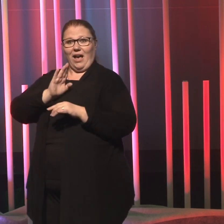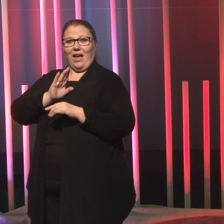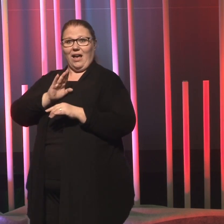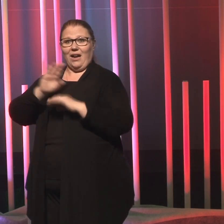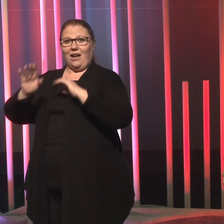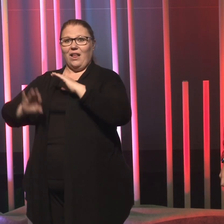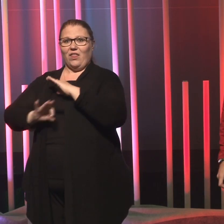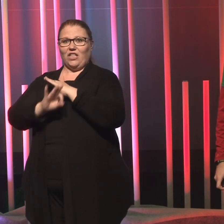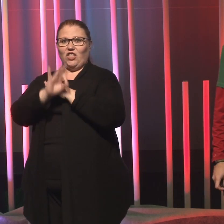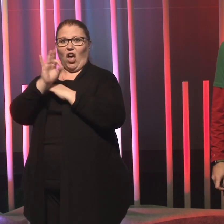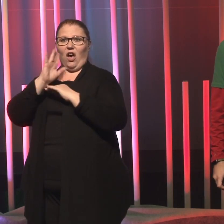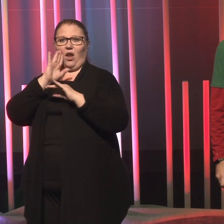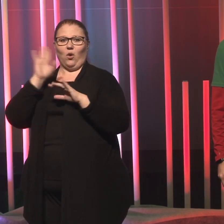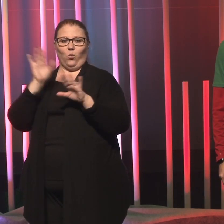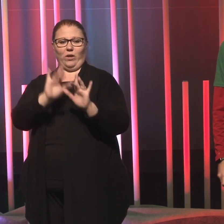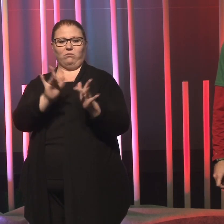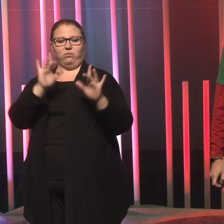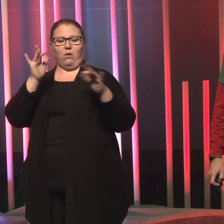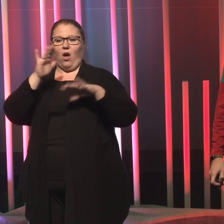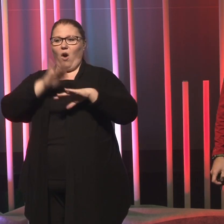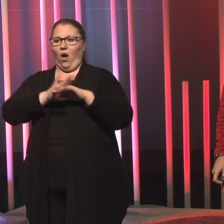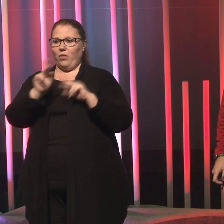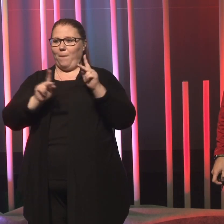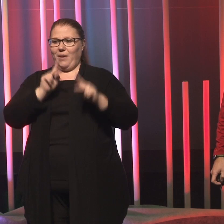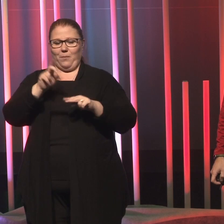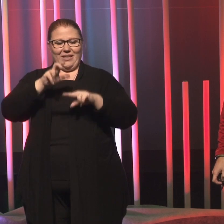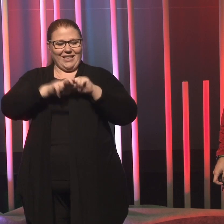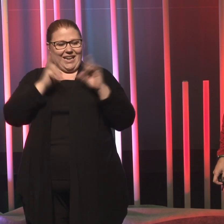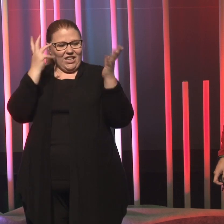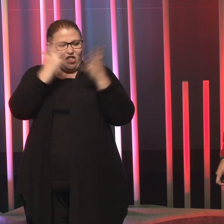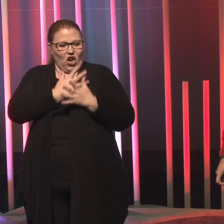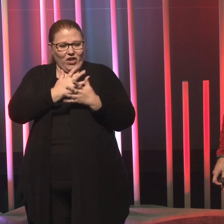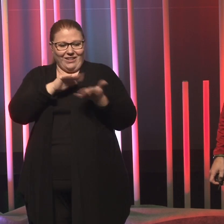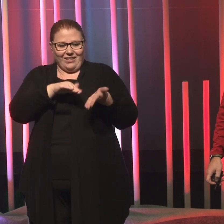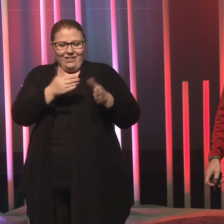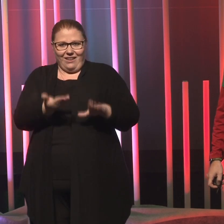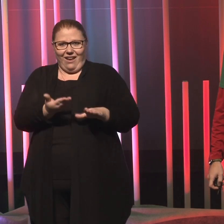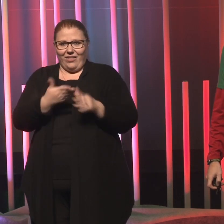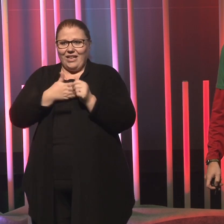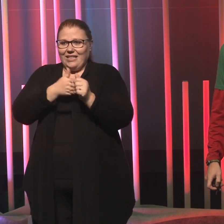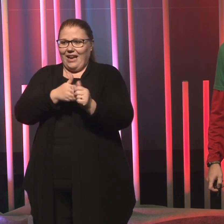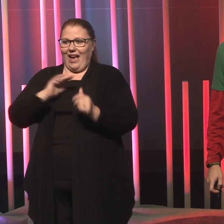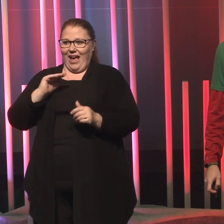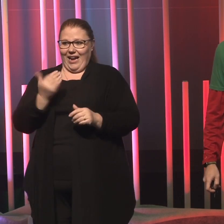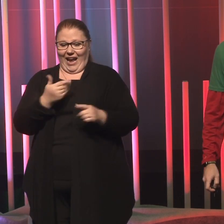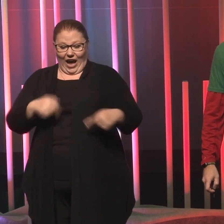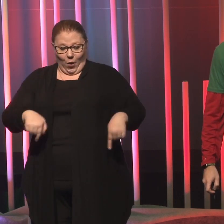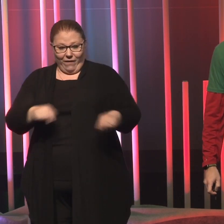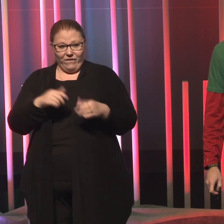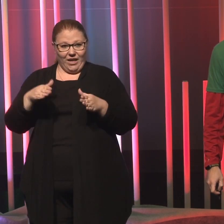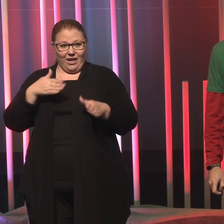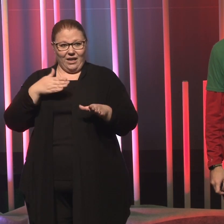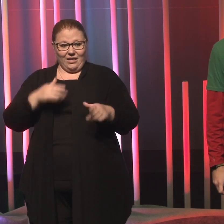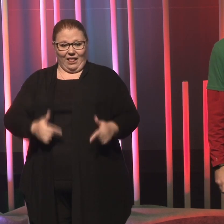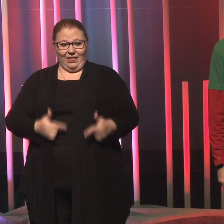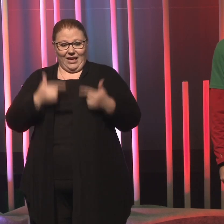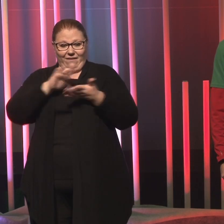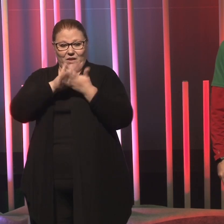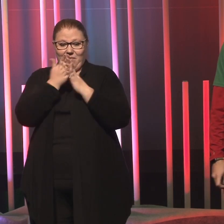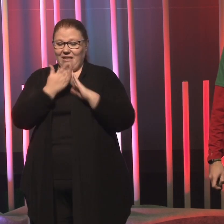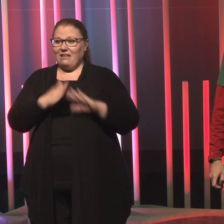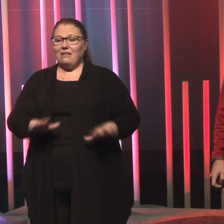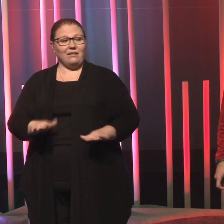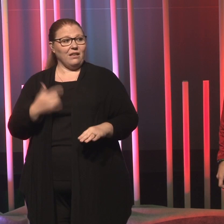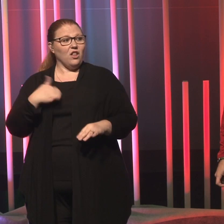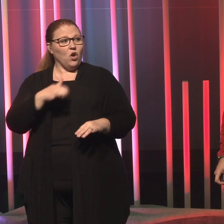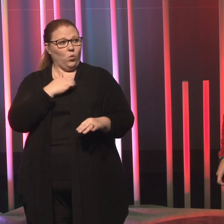us, to shine on those sitting in darkness, in the shadow of death, to guide our feet to the way of peace," the way of peace. And so